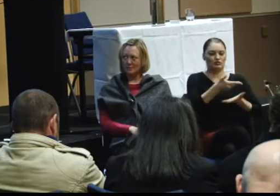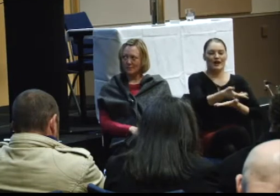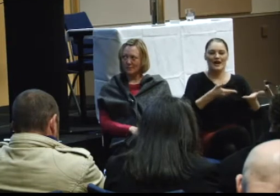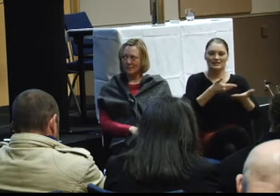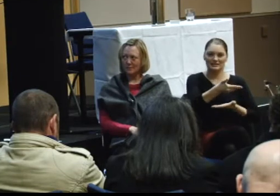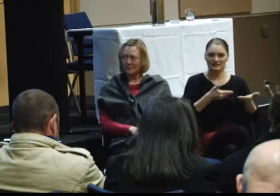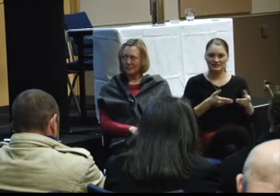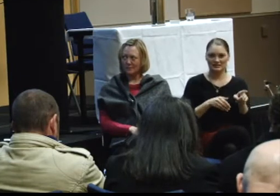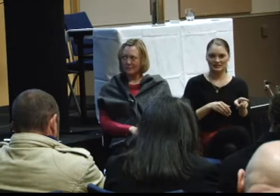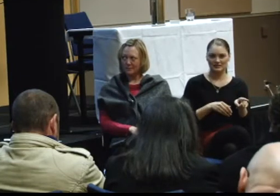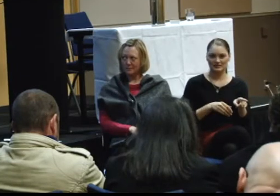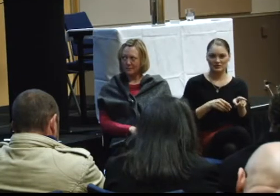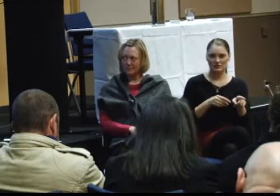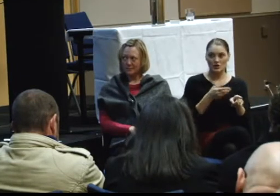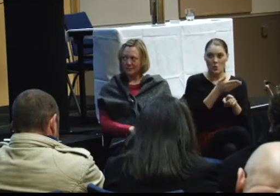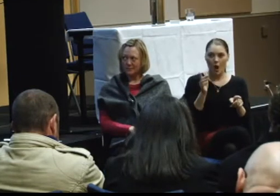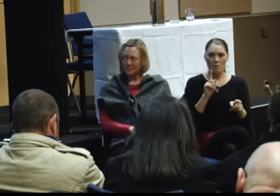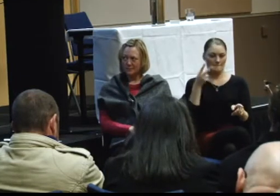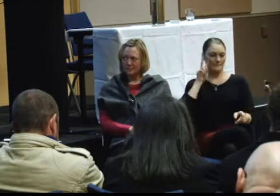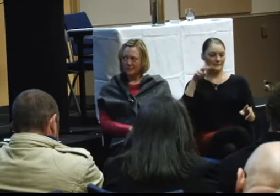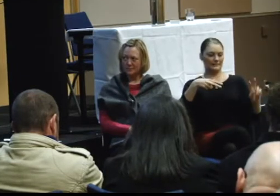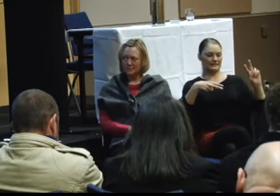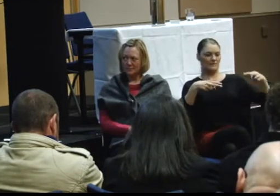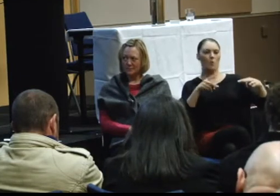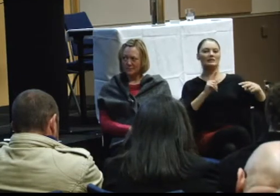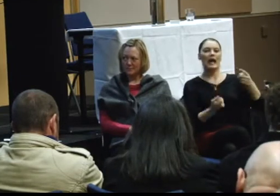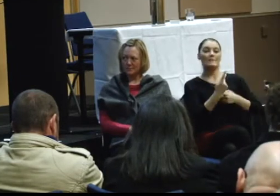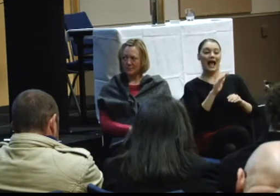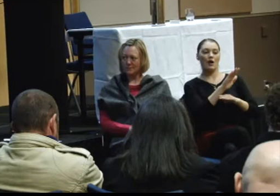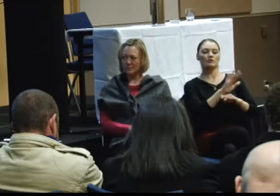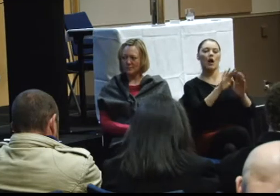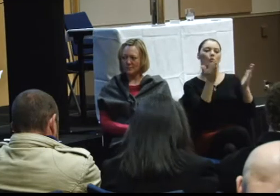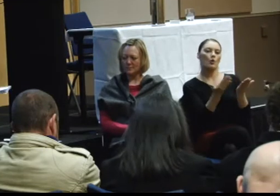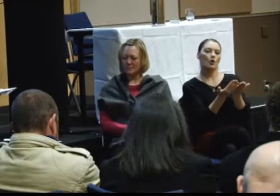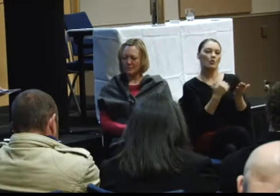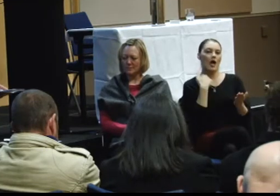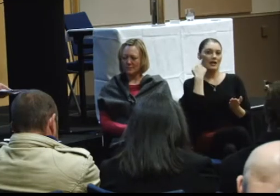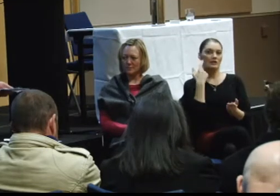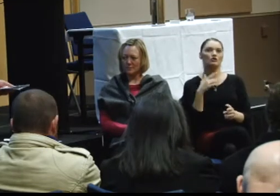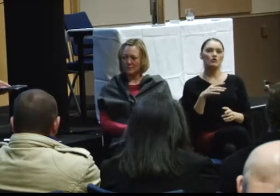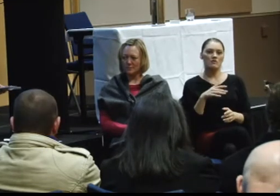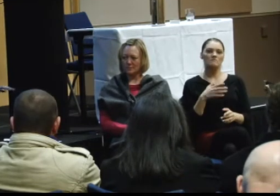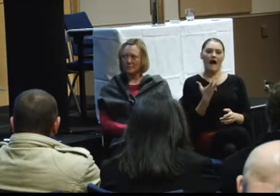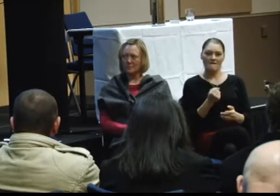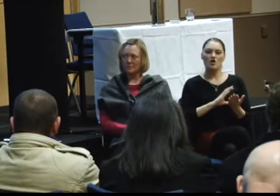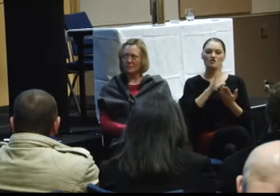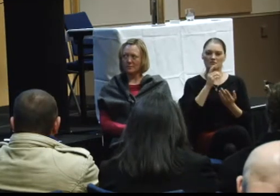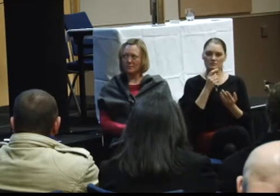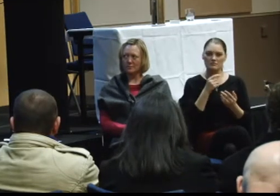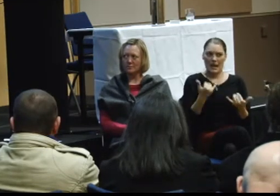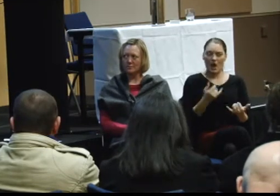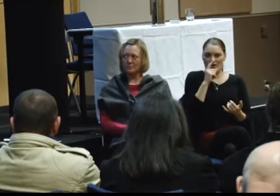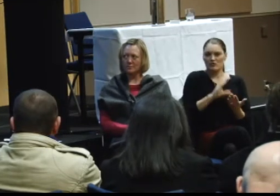how you are actually being perceived and what's actually happening in the outside world. And so there's room now, for a curriculum for,